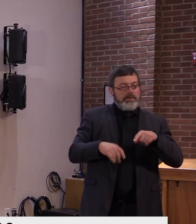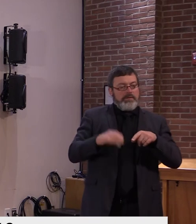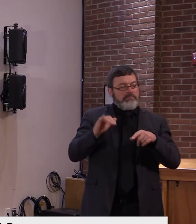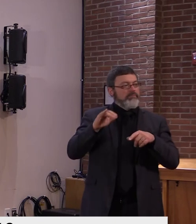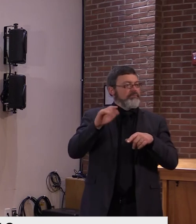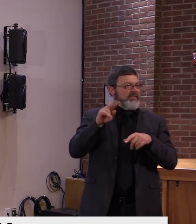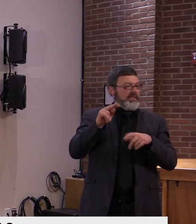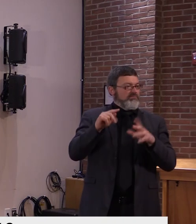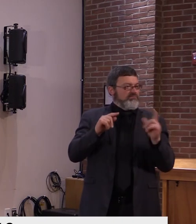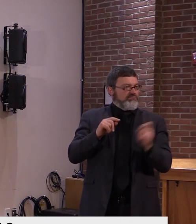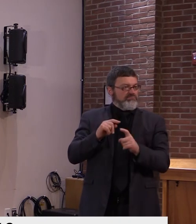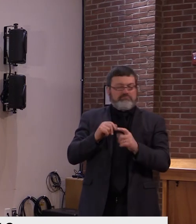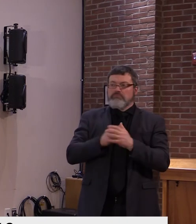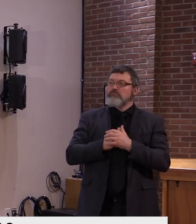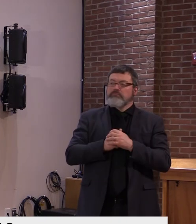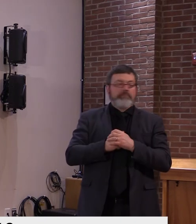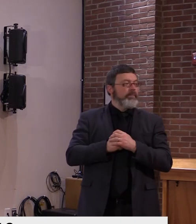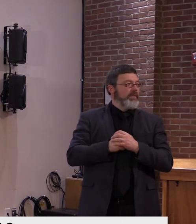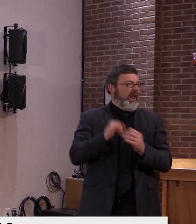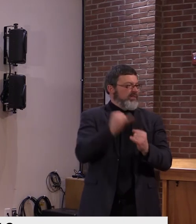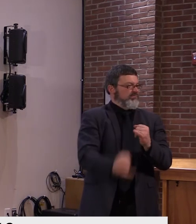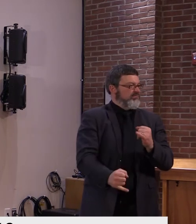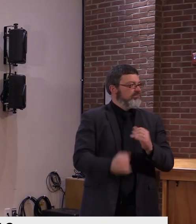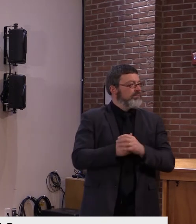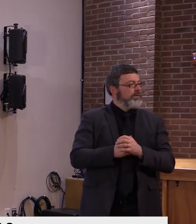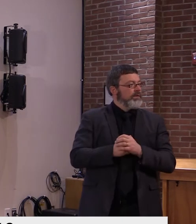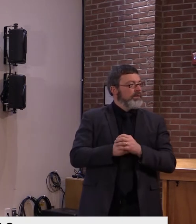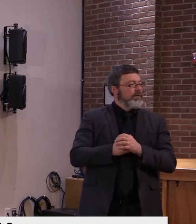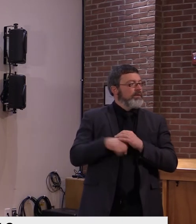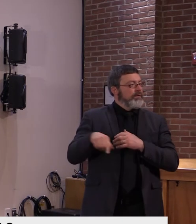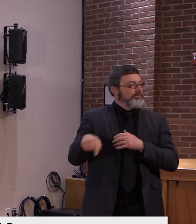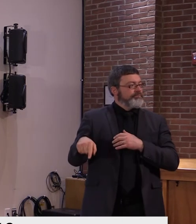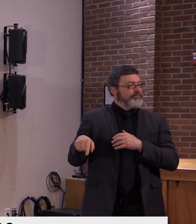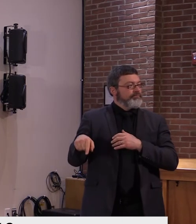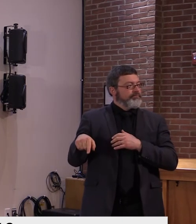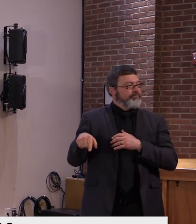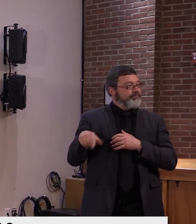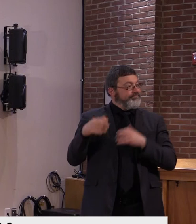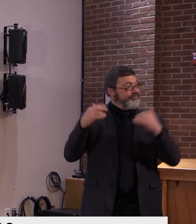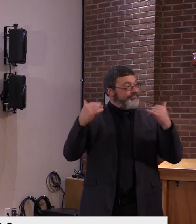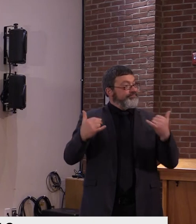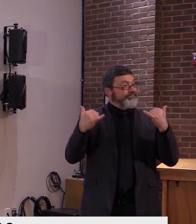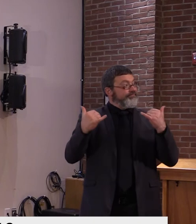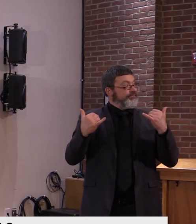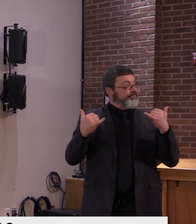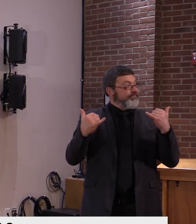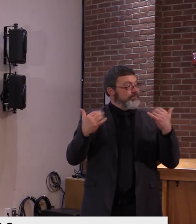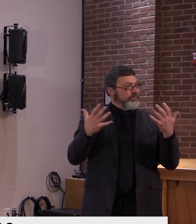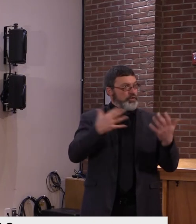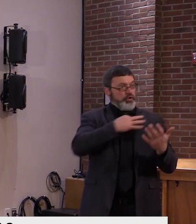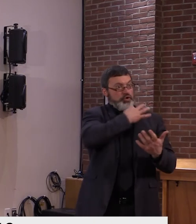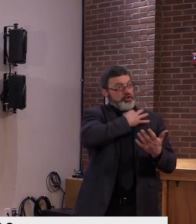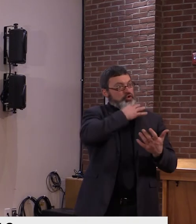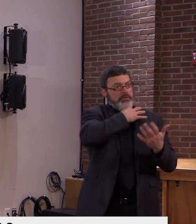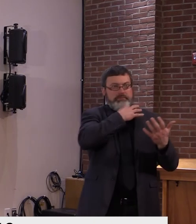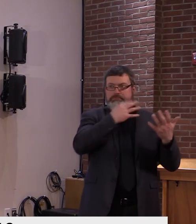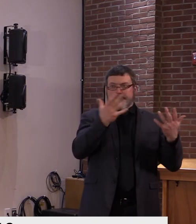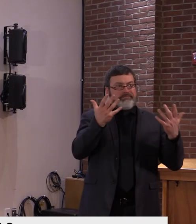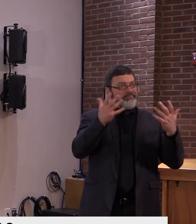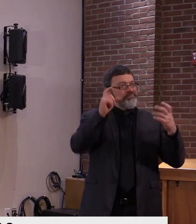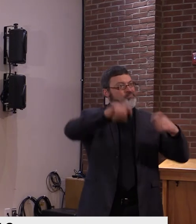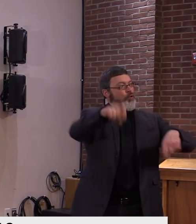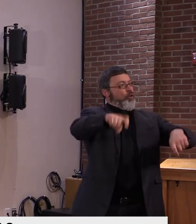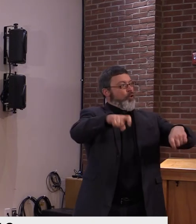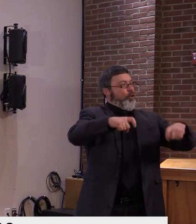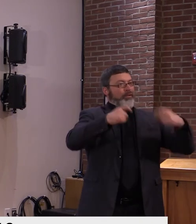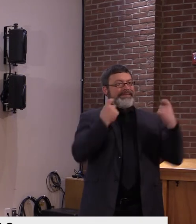A lot of ski resorts in the region are opening this weekend. I'm wondering if the state has provided any specific guidance